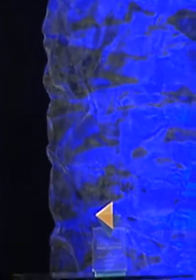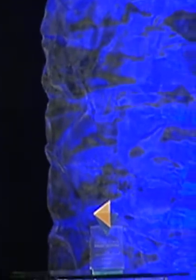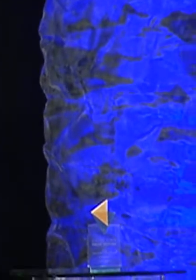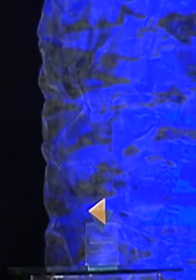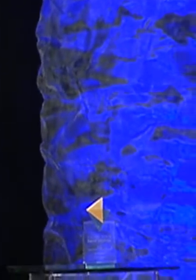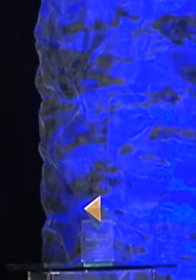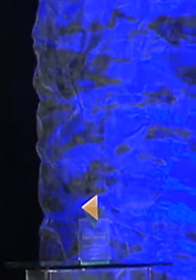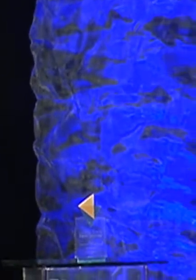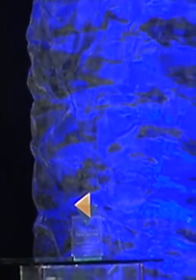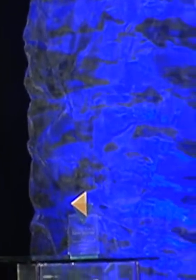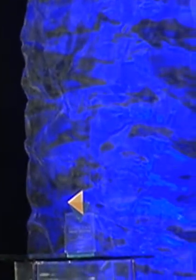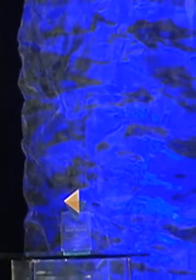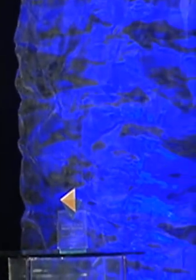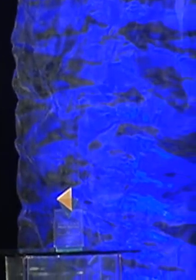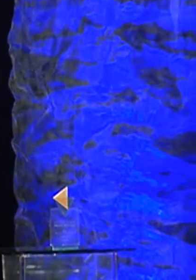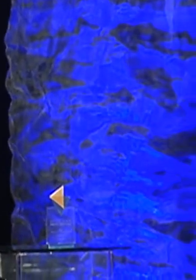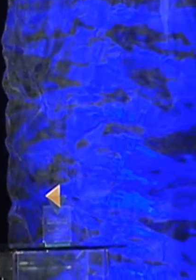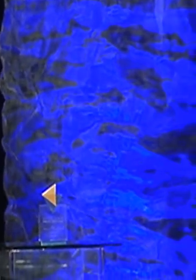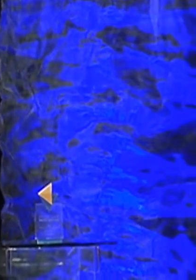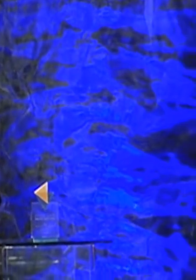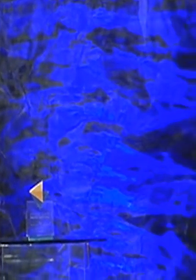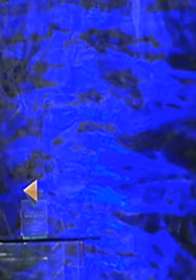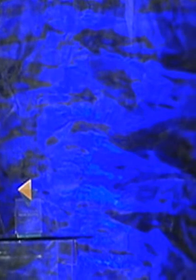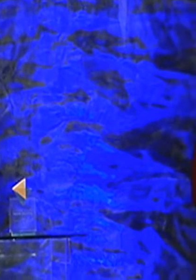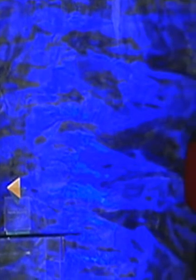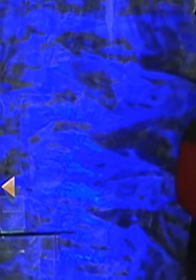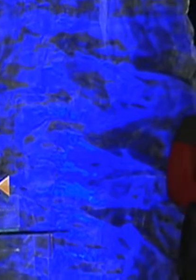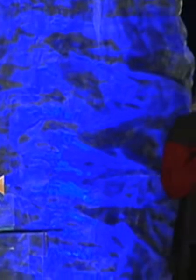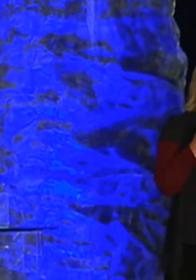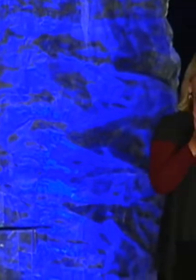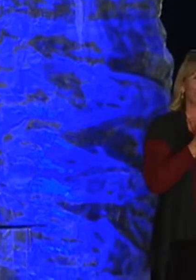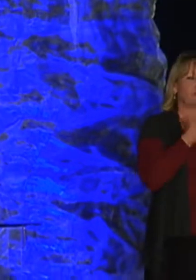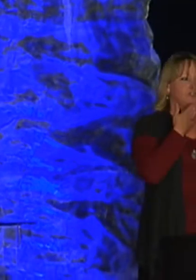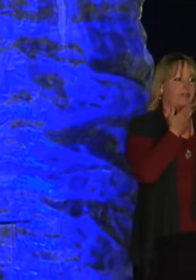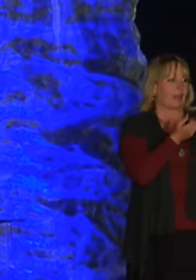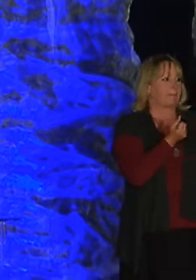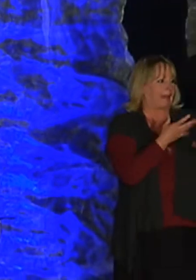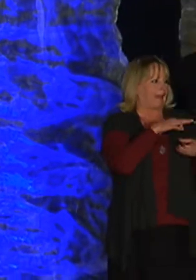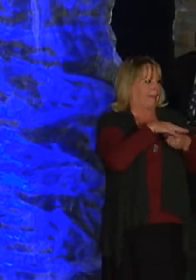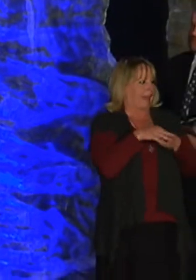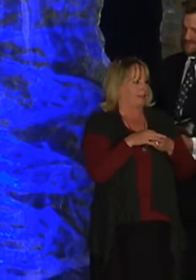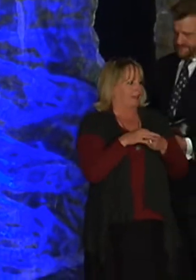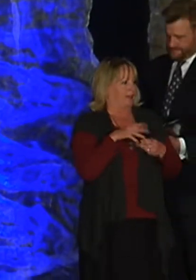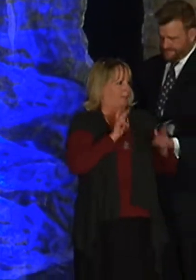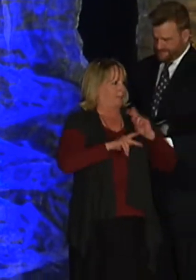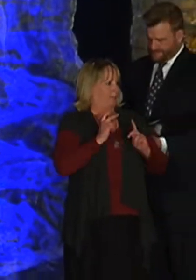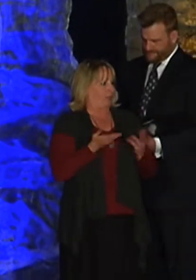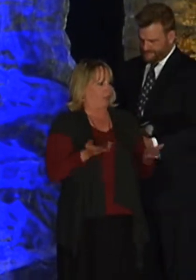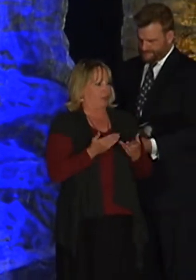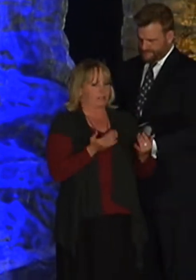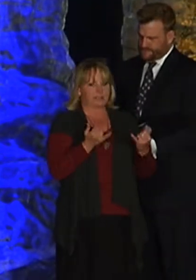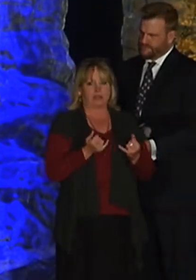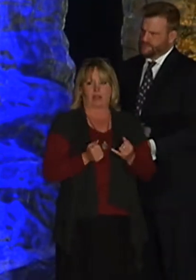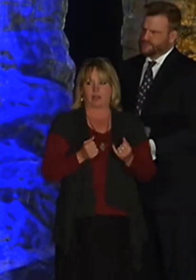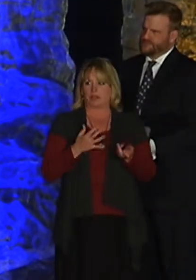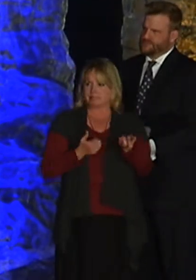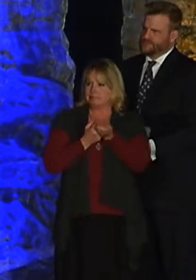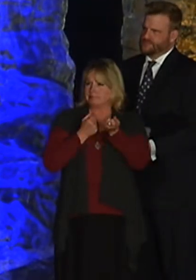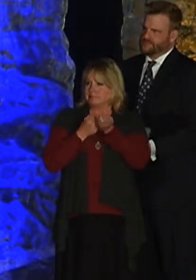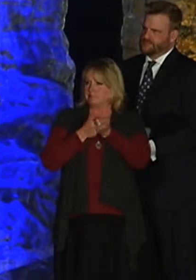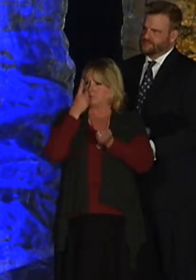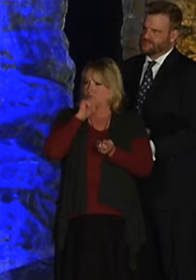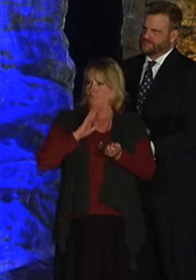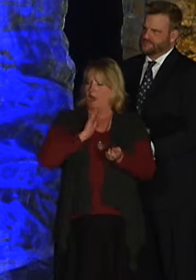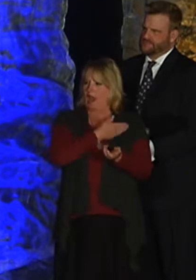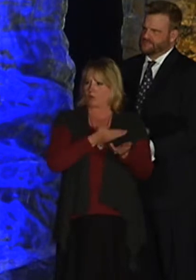Hello, and thank you so much for coming. We want to thank many of our elected officials who are with us tonight. Your commitment to the fight for LGBT